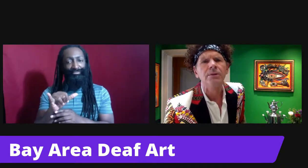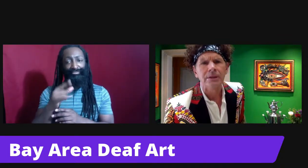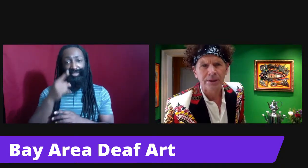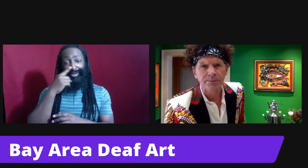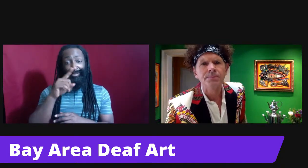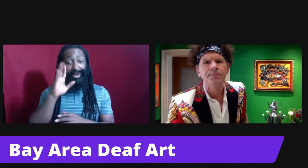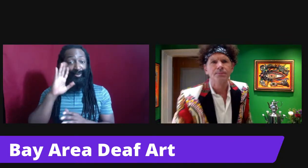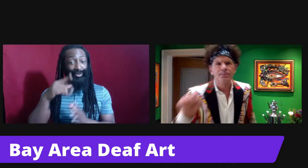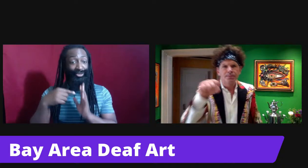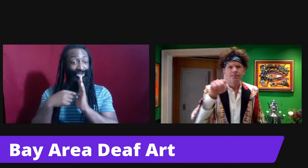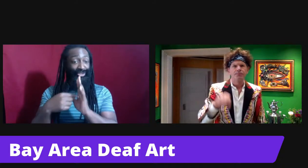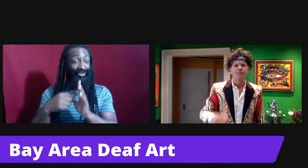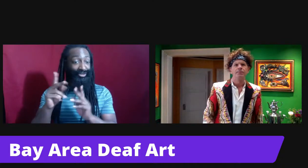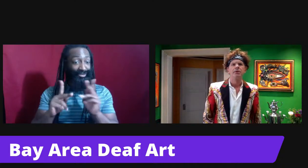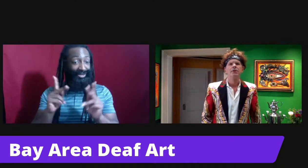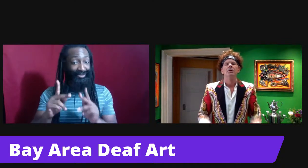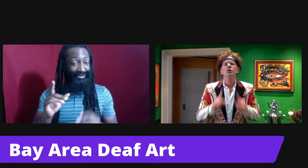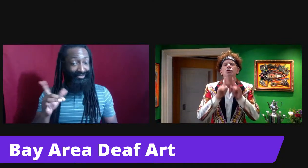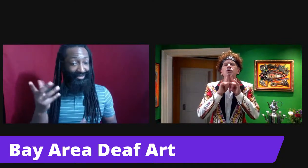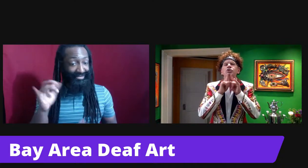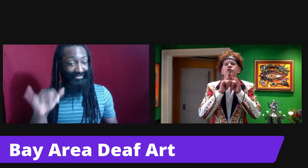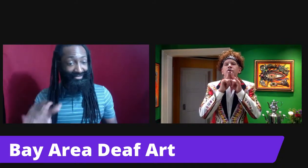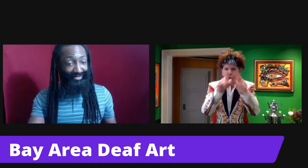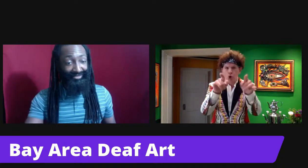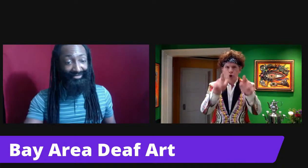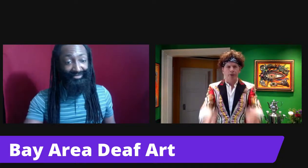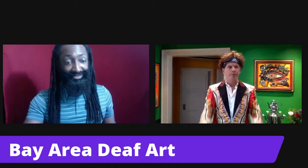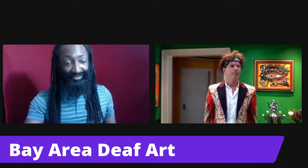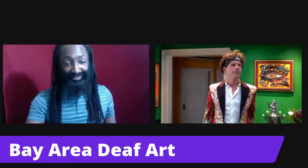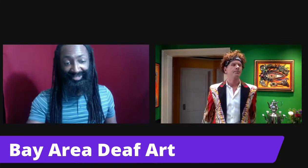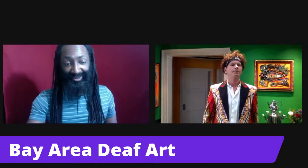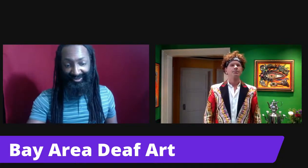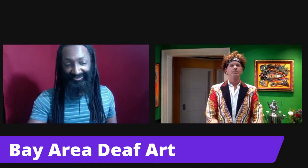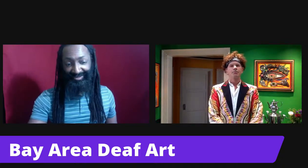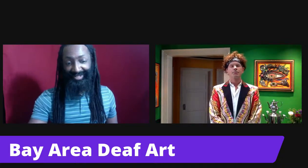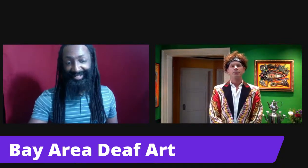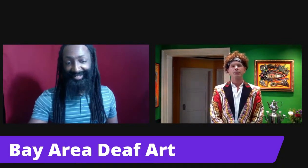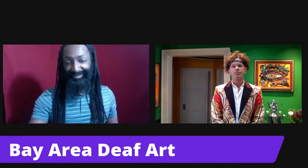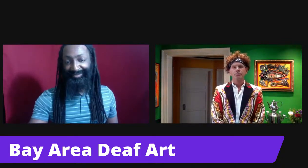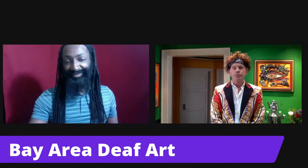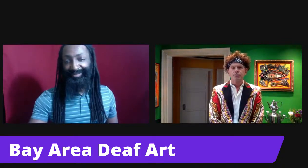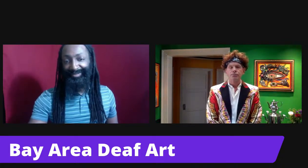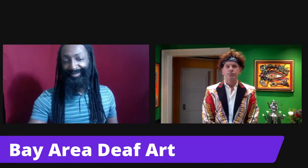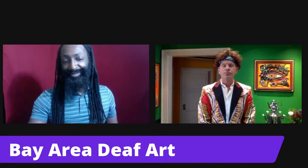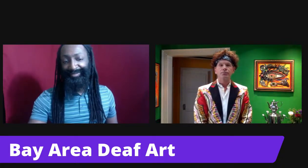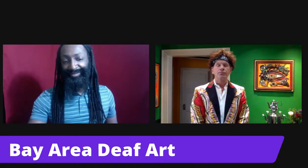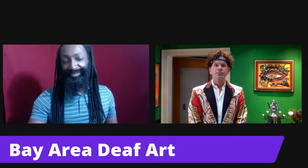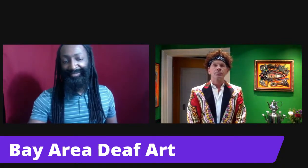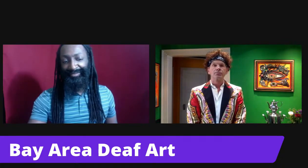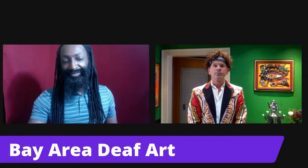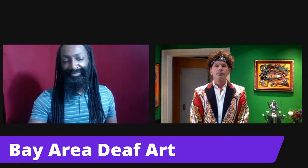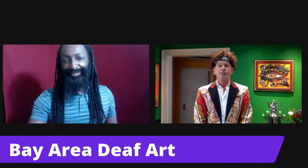Your art that's shown in the gallery, do you mind if we show that to the audience now? Sure, yeah.